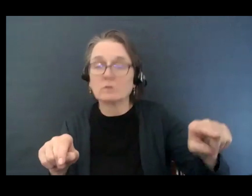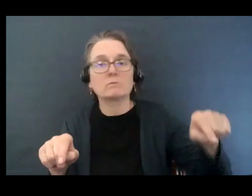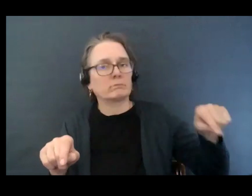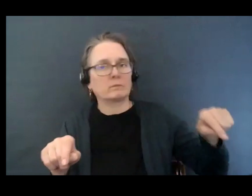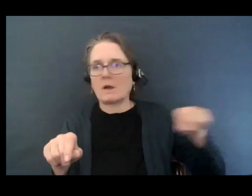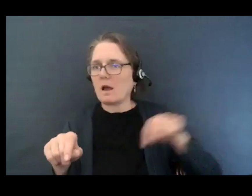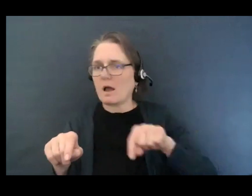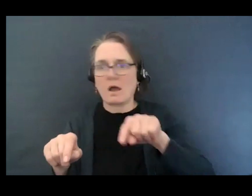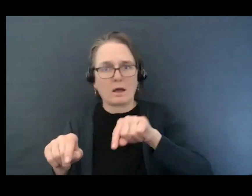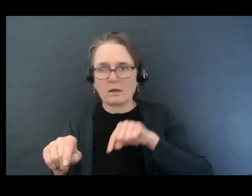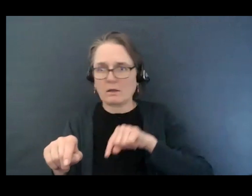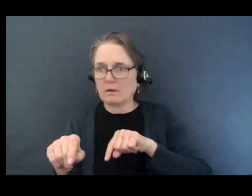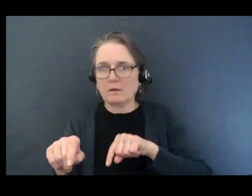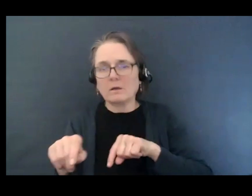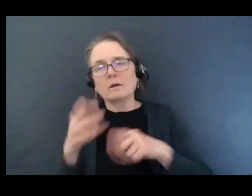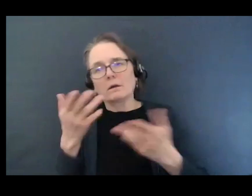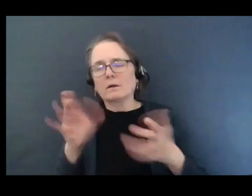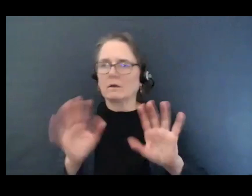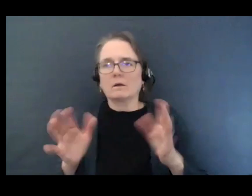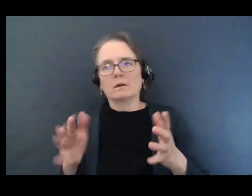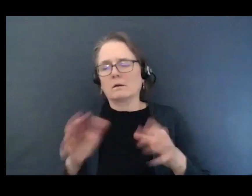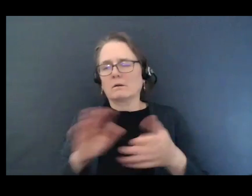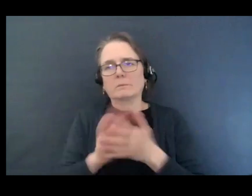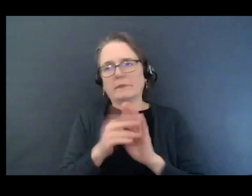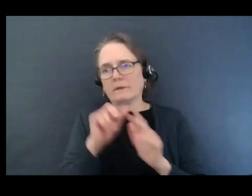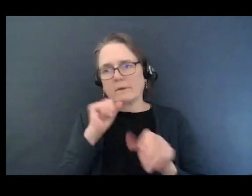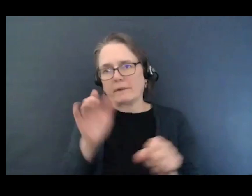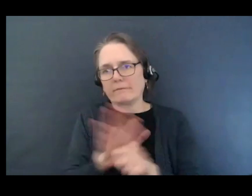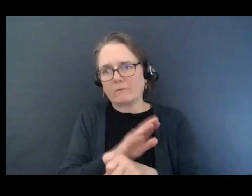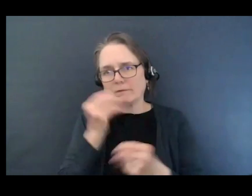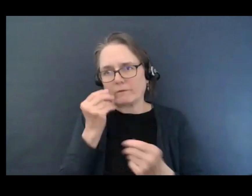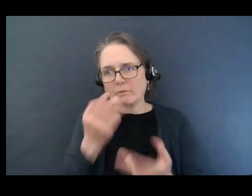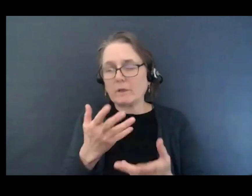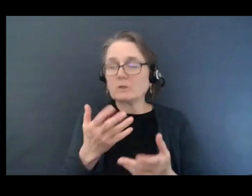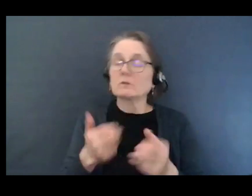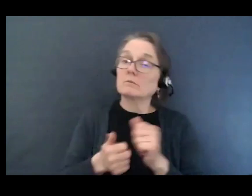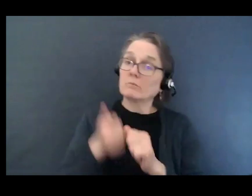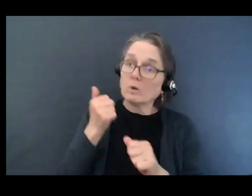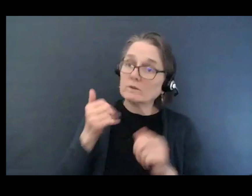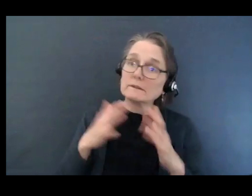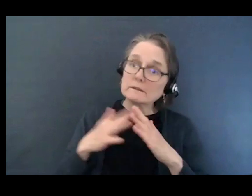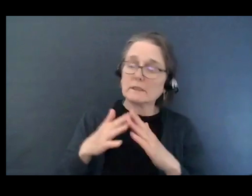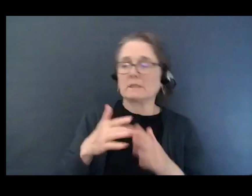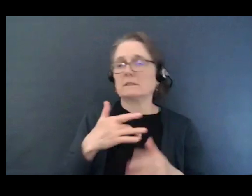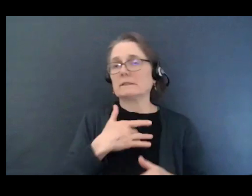as to whether you have enough data to do it, which I think for most cities you do.